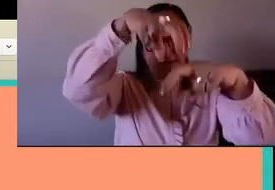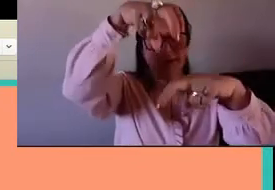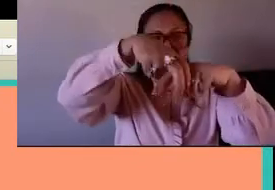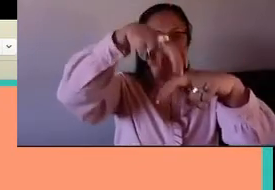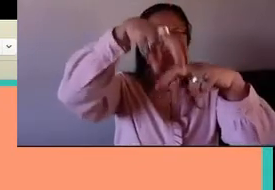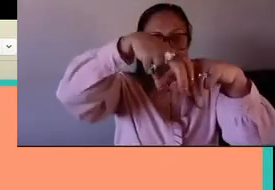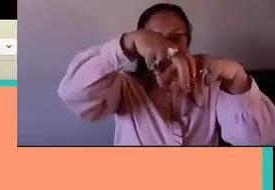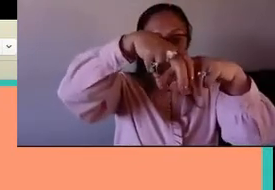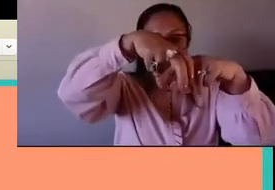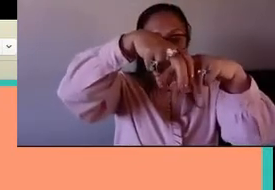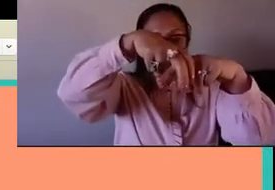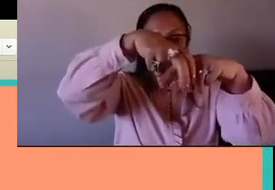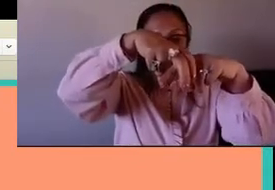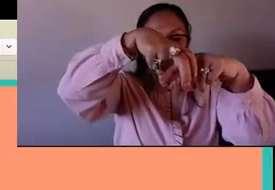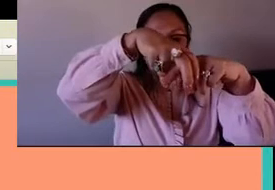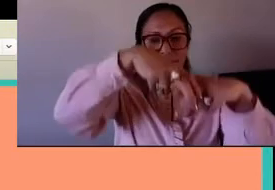chair. Sit down.